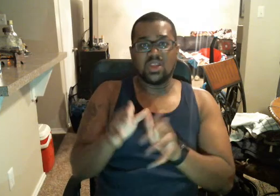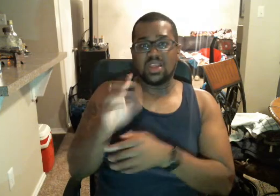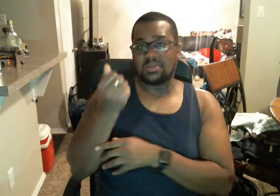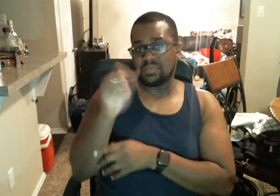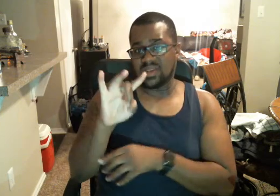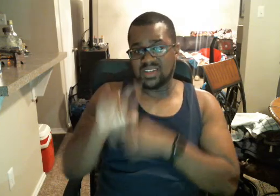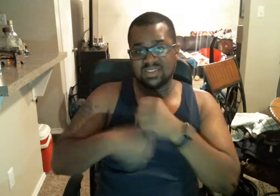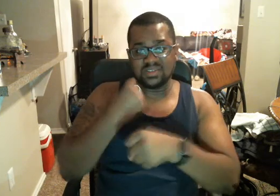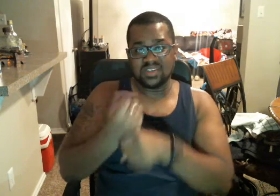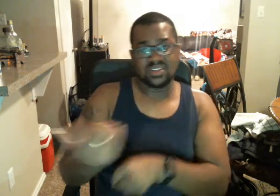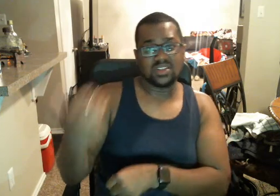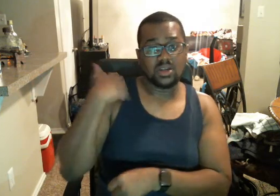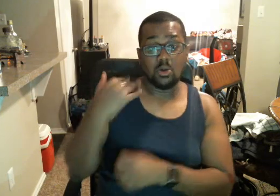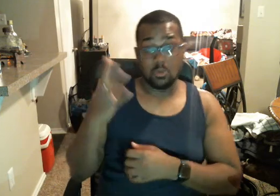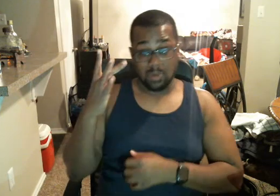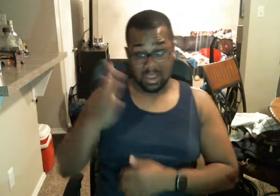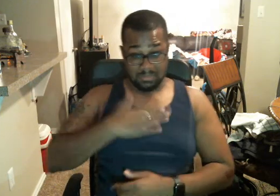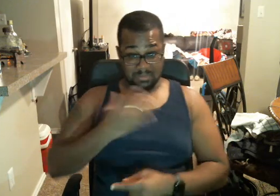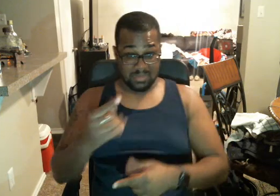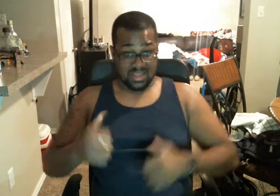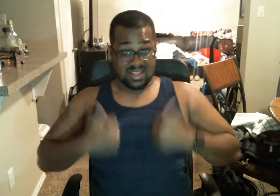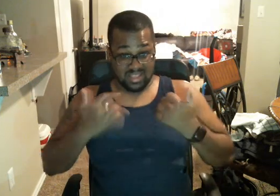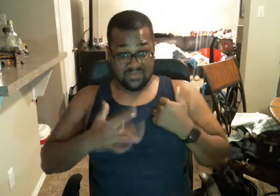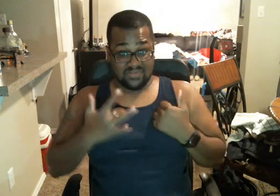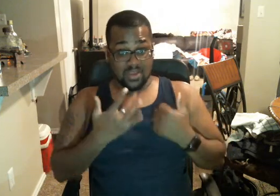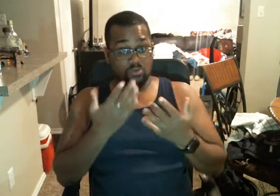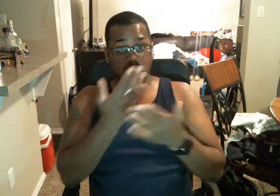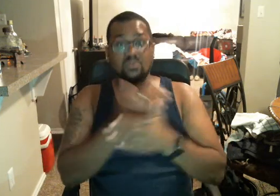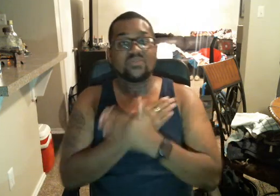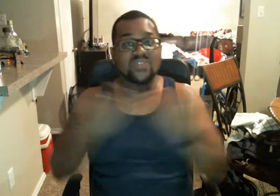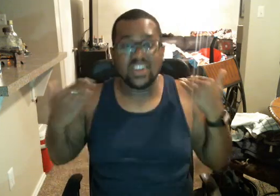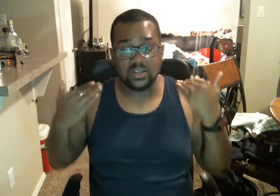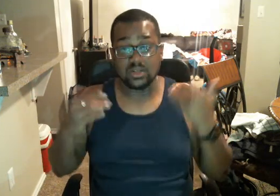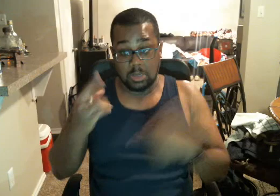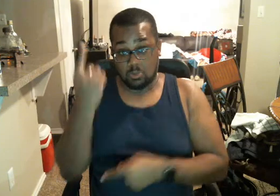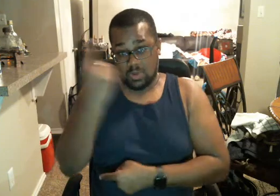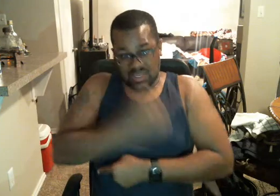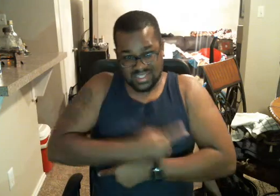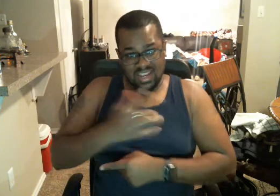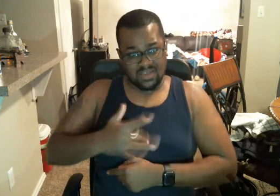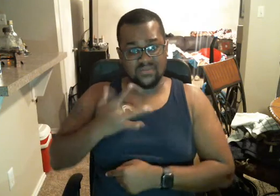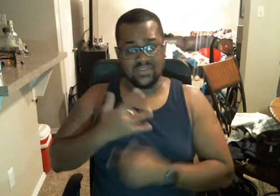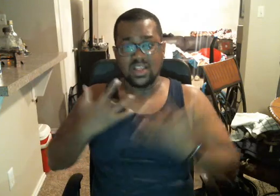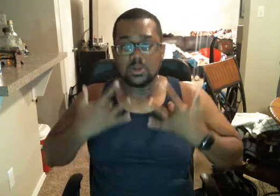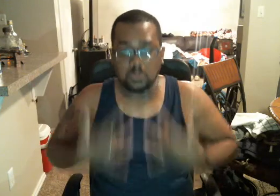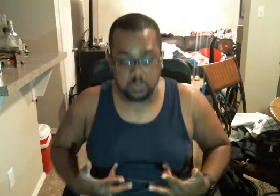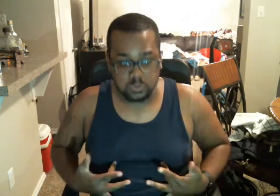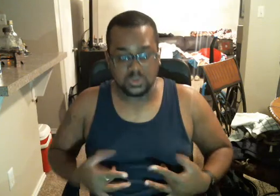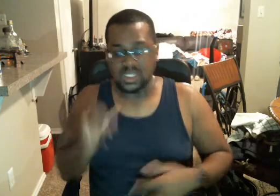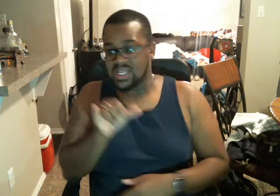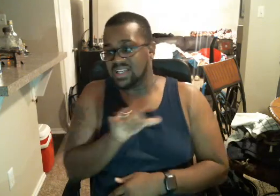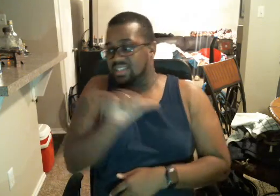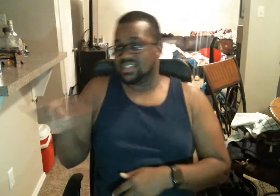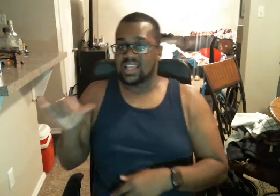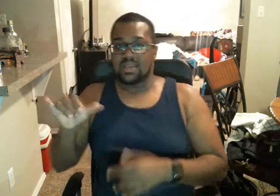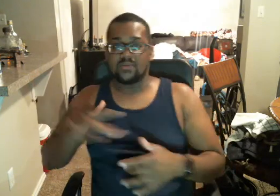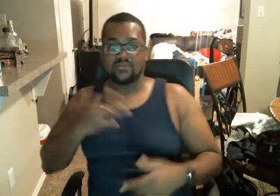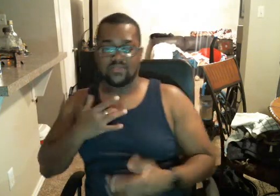life was over. Because a day spent severely depressed is no better than a day that you are dead. The only difference is that you can come back from a bad